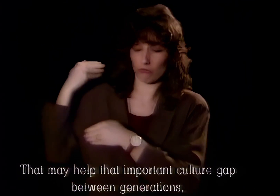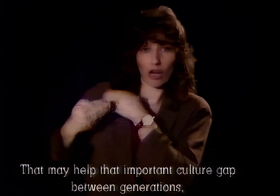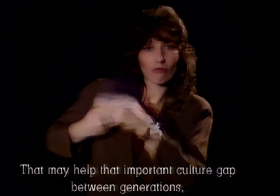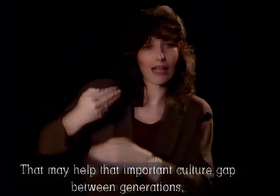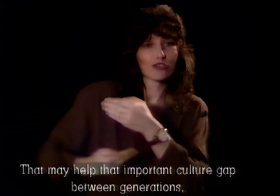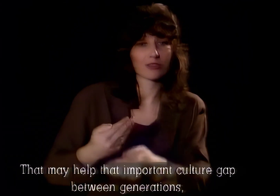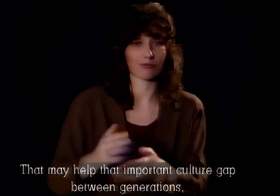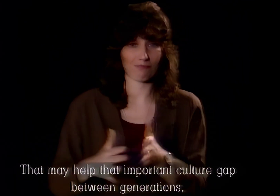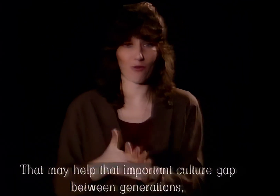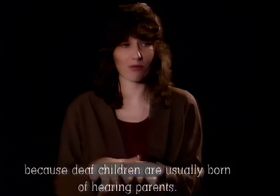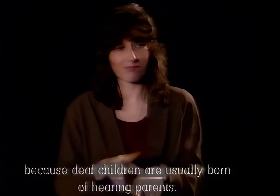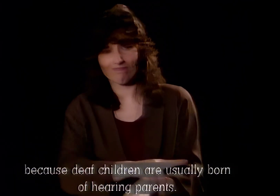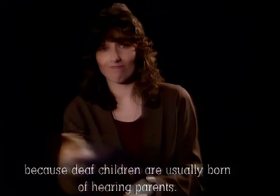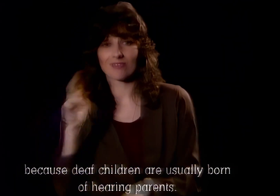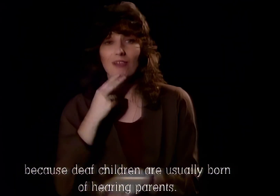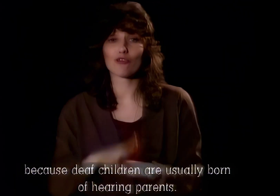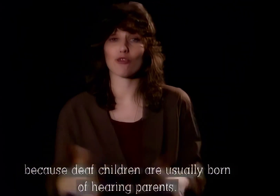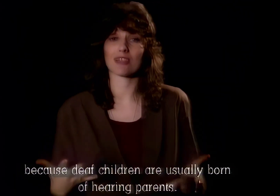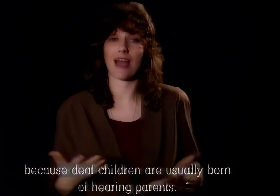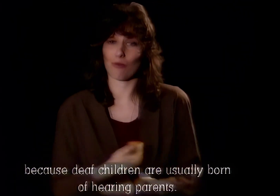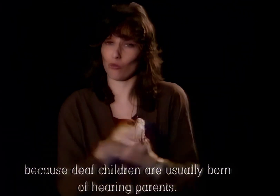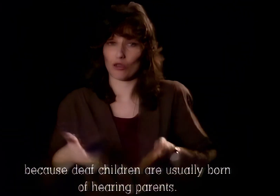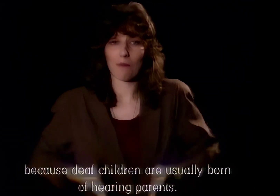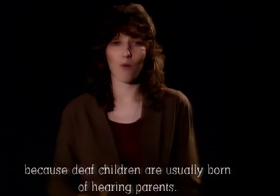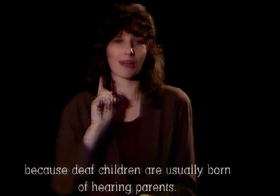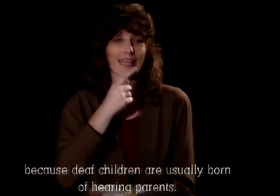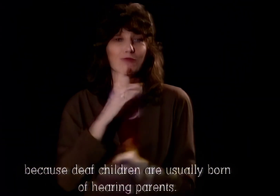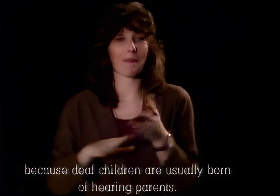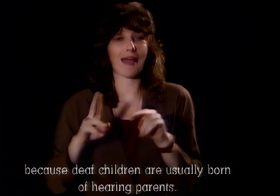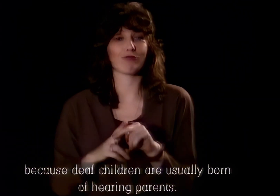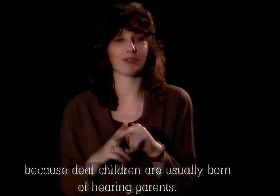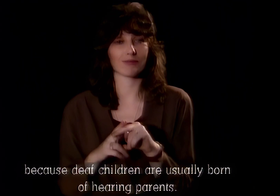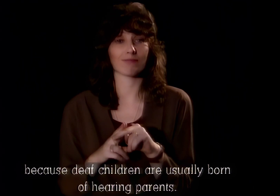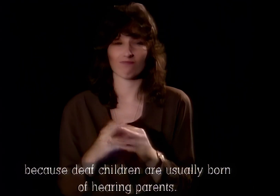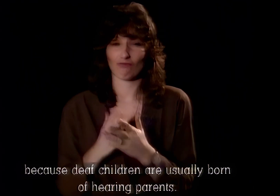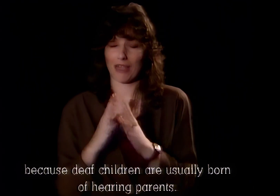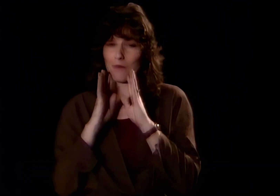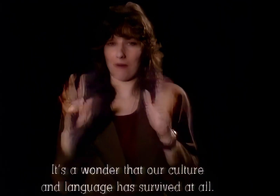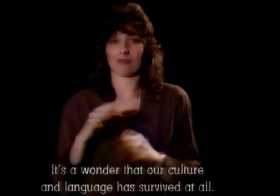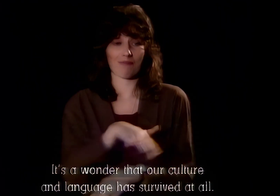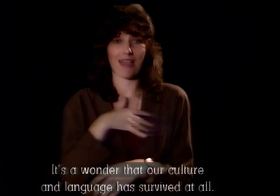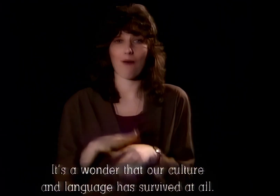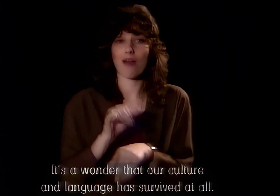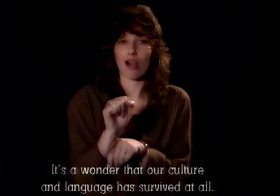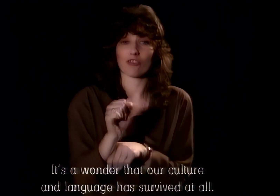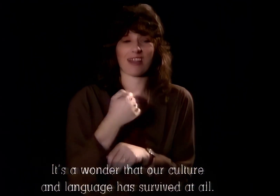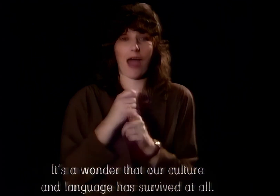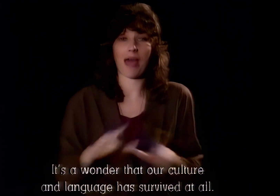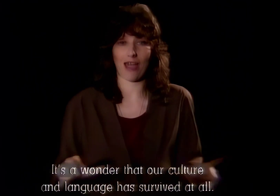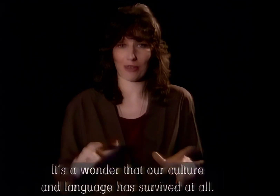because deaf children are usually born of hearing parents. It's a wonder that our culture and our language has survived at